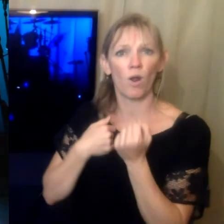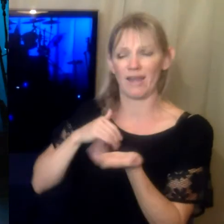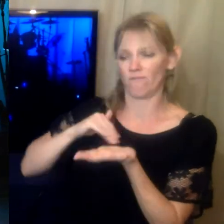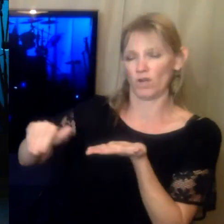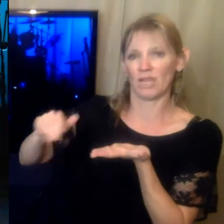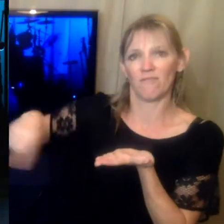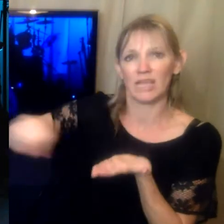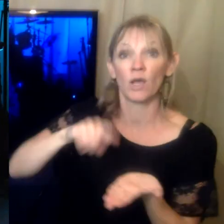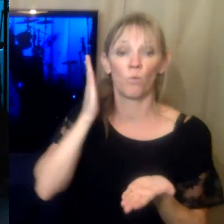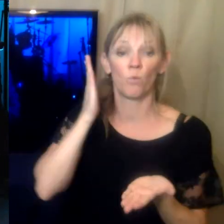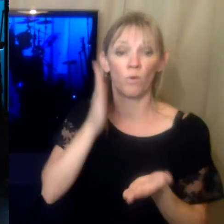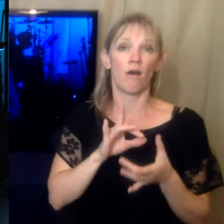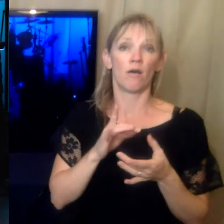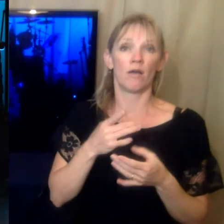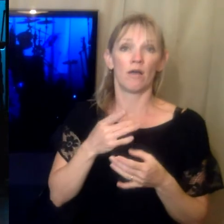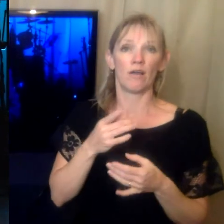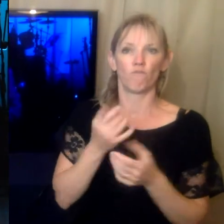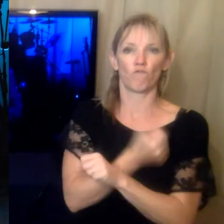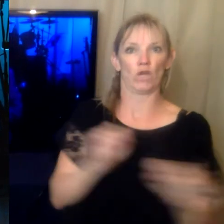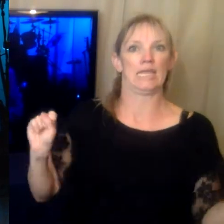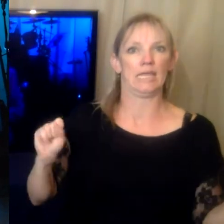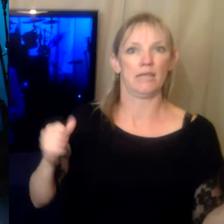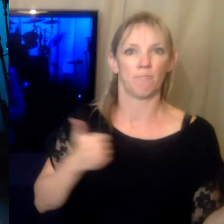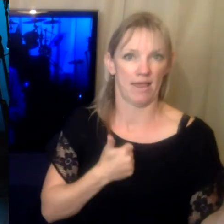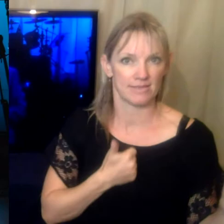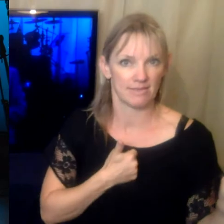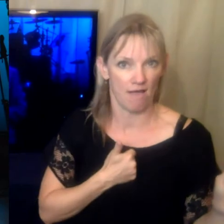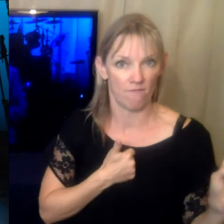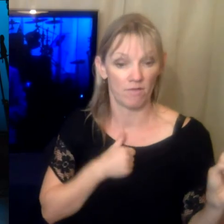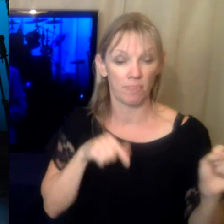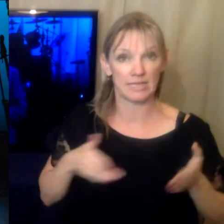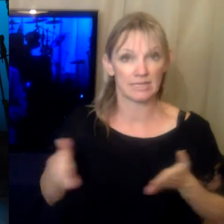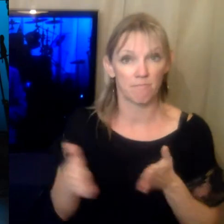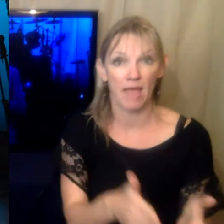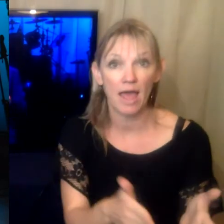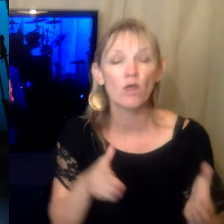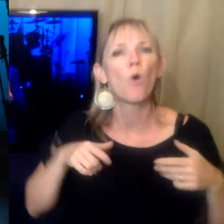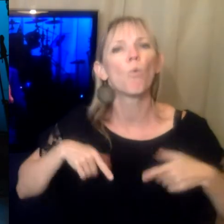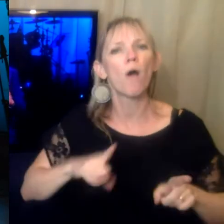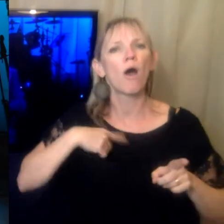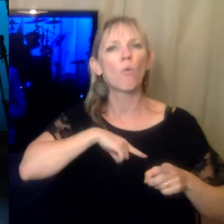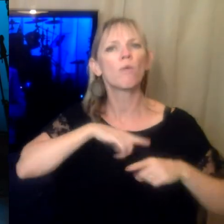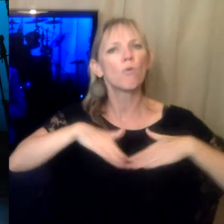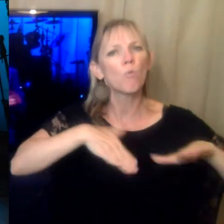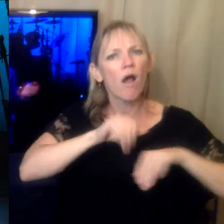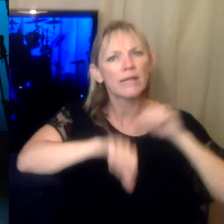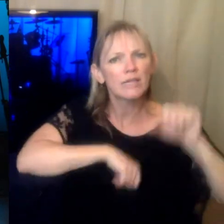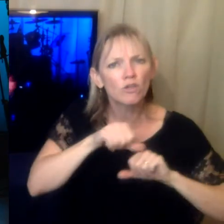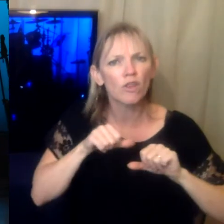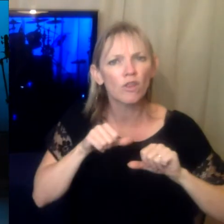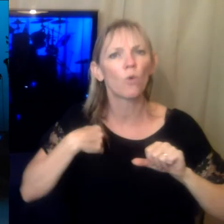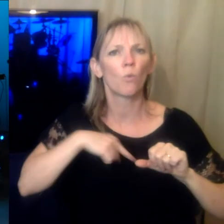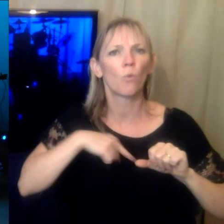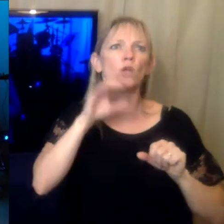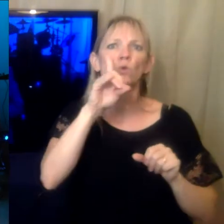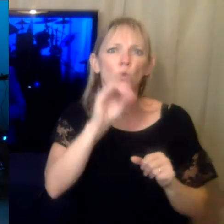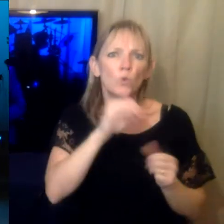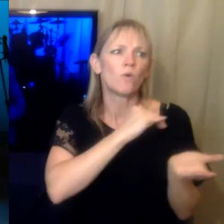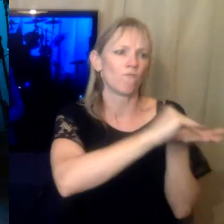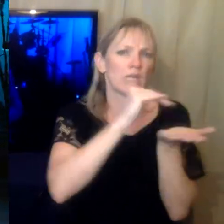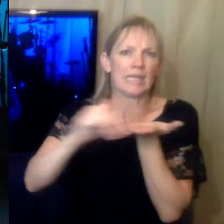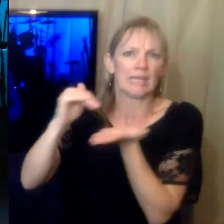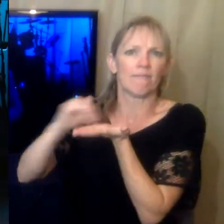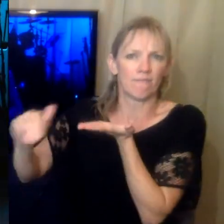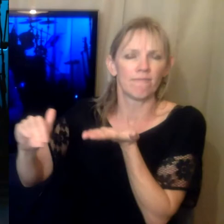And I'm going to free myself on the path as we walk each other. We got to do a lot of forgiving because we do bump into one another a lot,